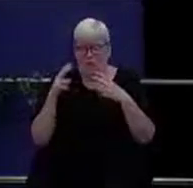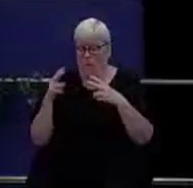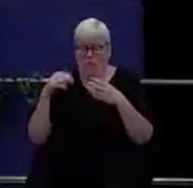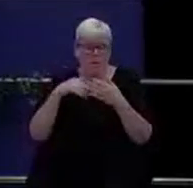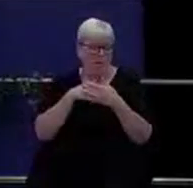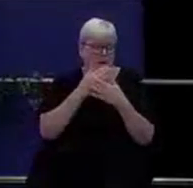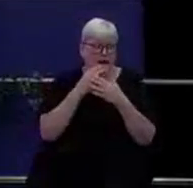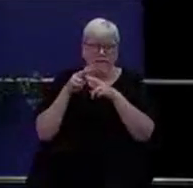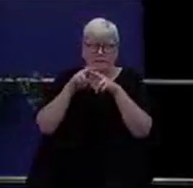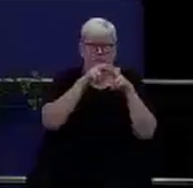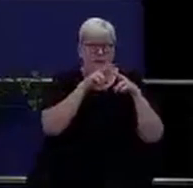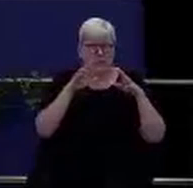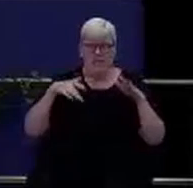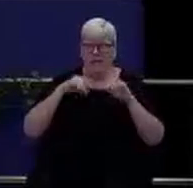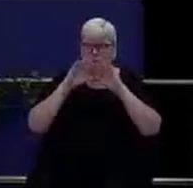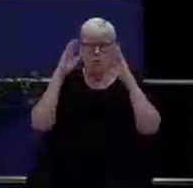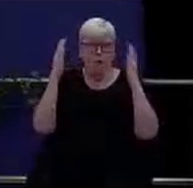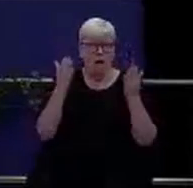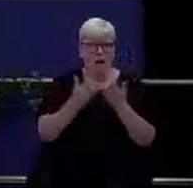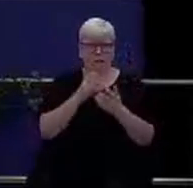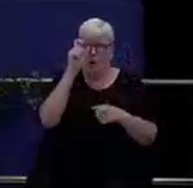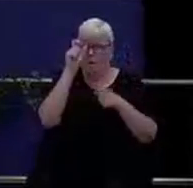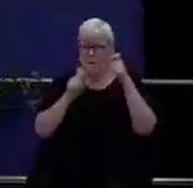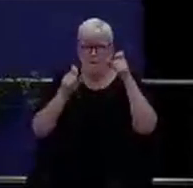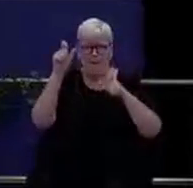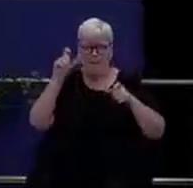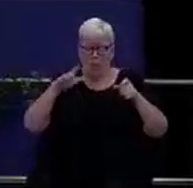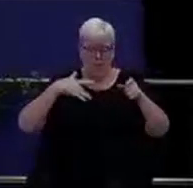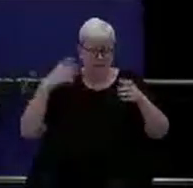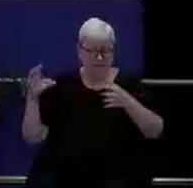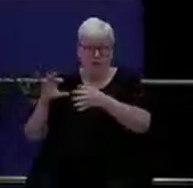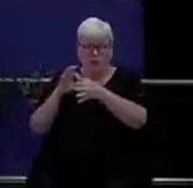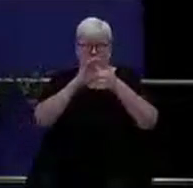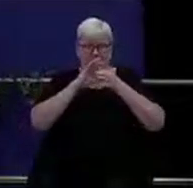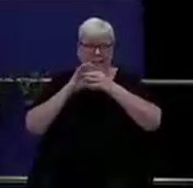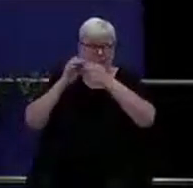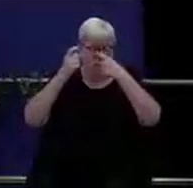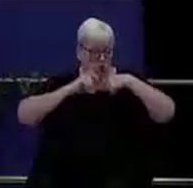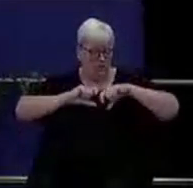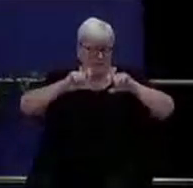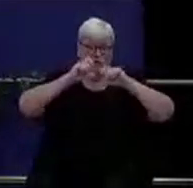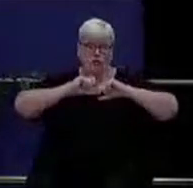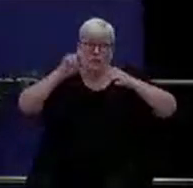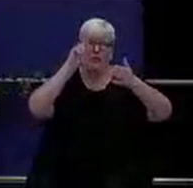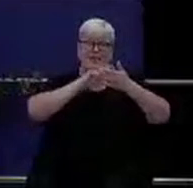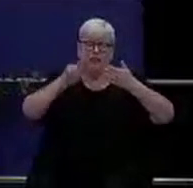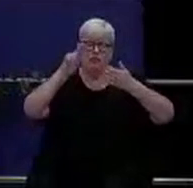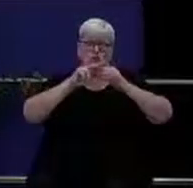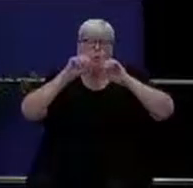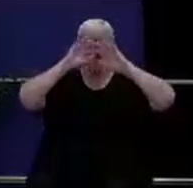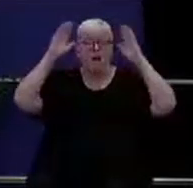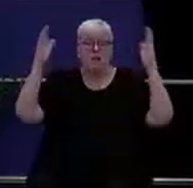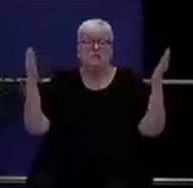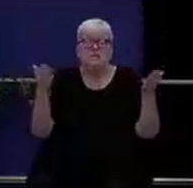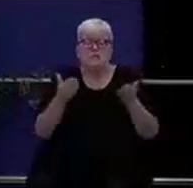of a life world of people living in very sort of close proximity and continuum with the natural world. But in terms